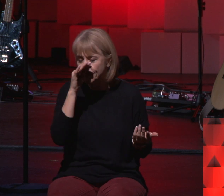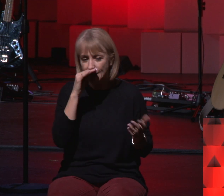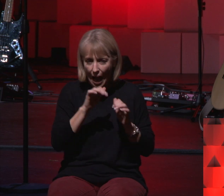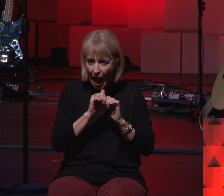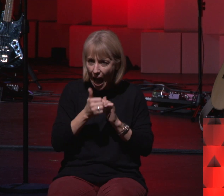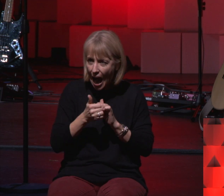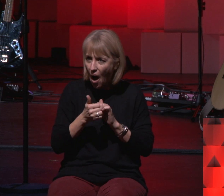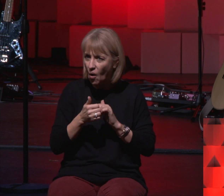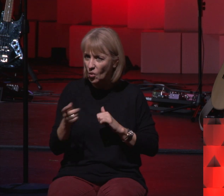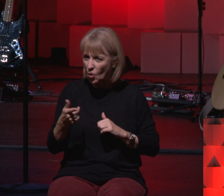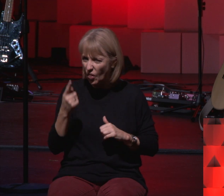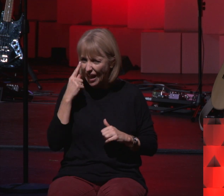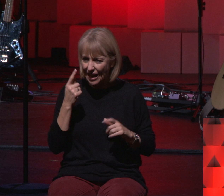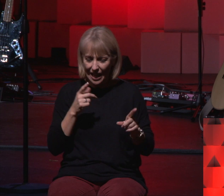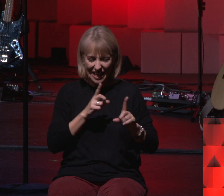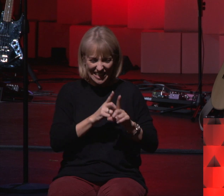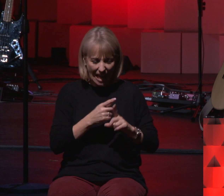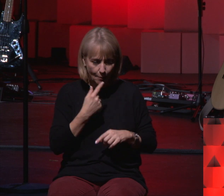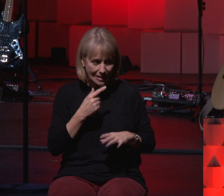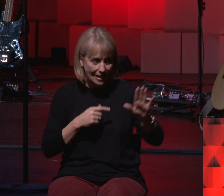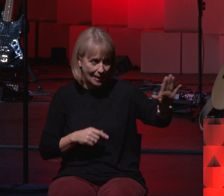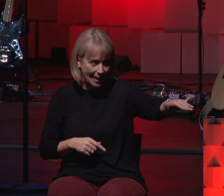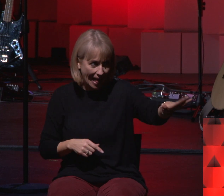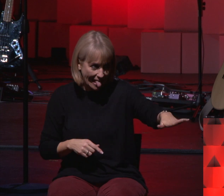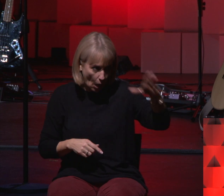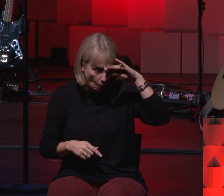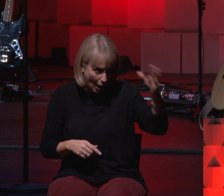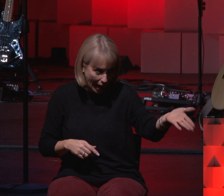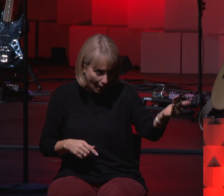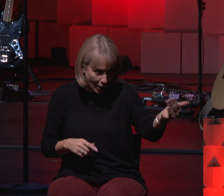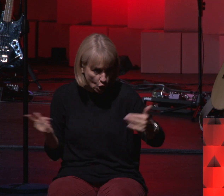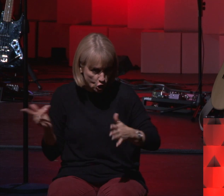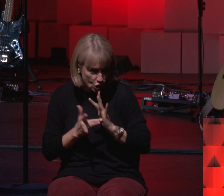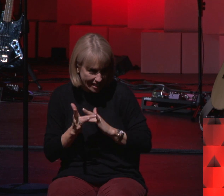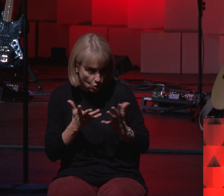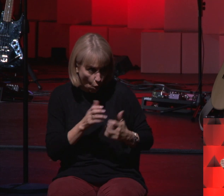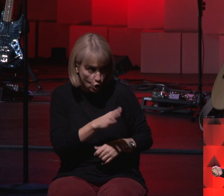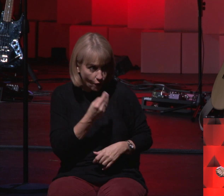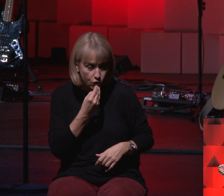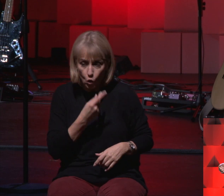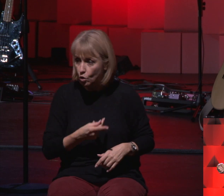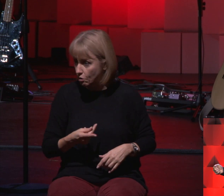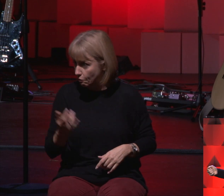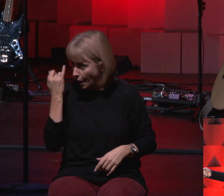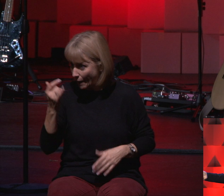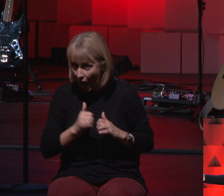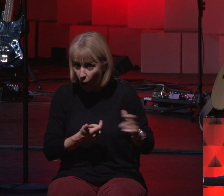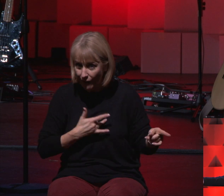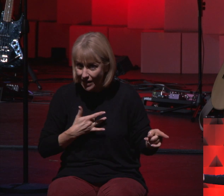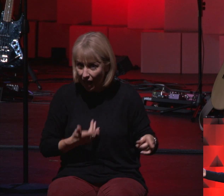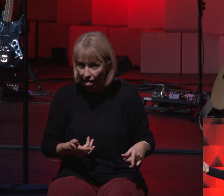felt when disciples say, hey, could you come up here? Jesus wants to see you. Jesus has need of your food. And when he said, can we have your food?